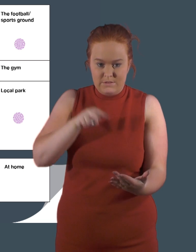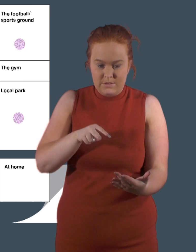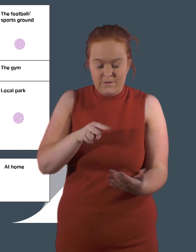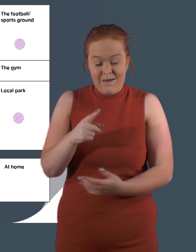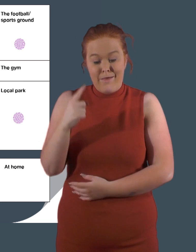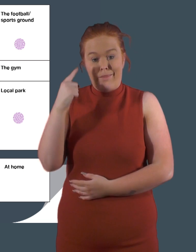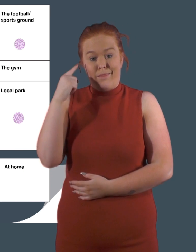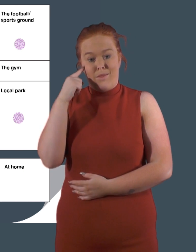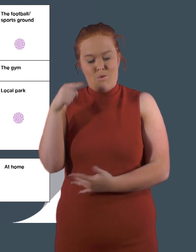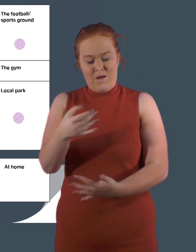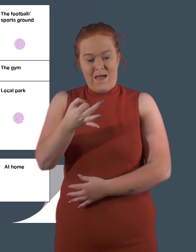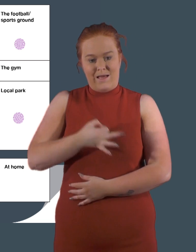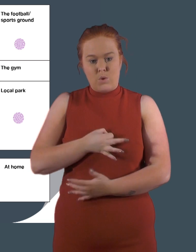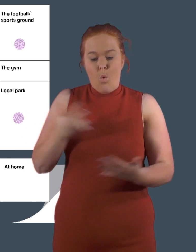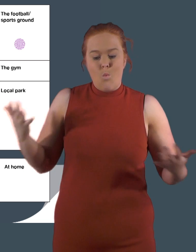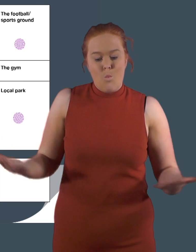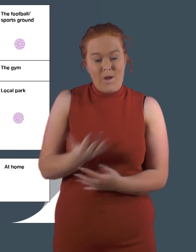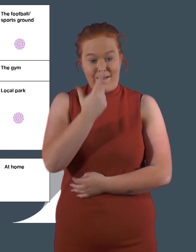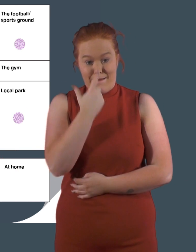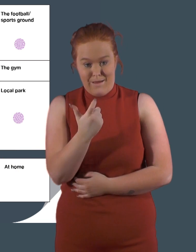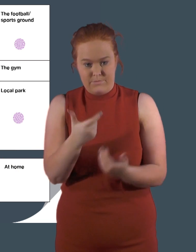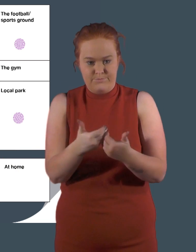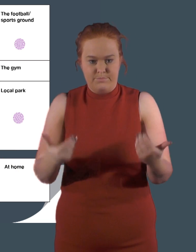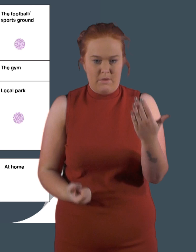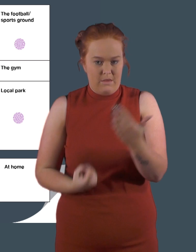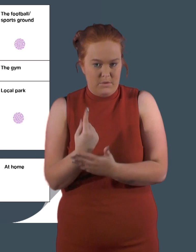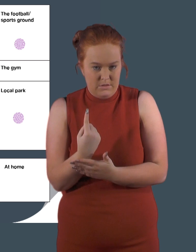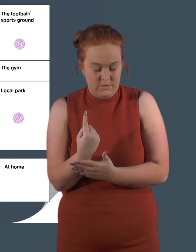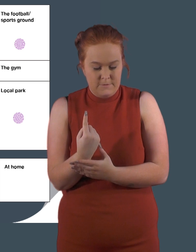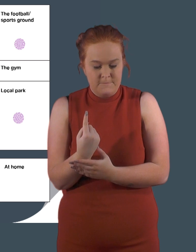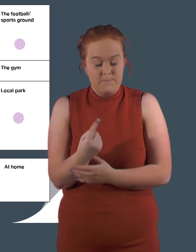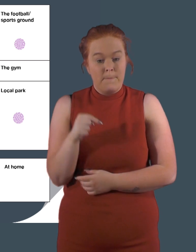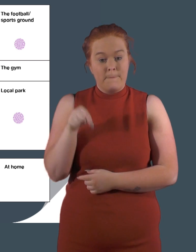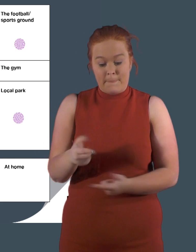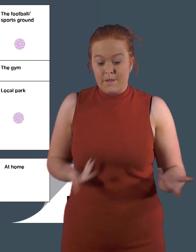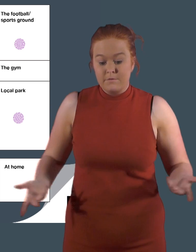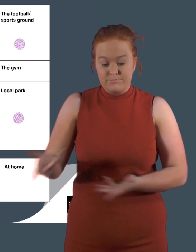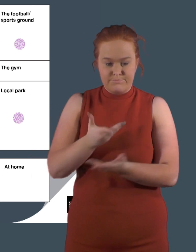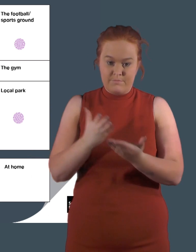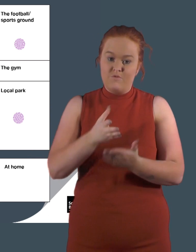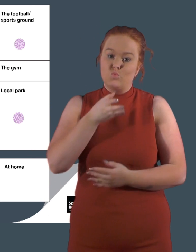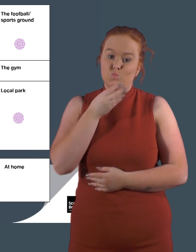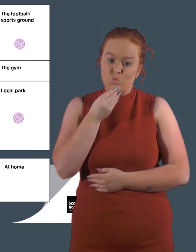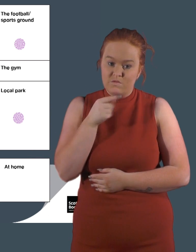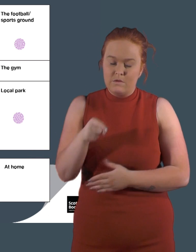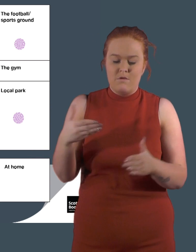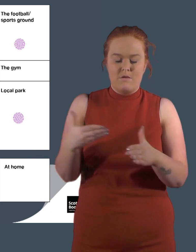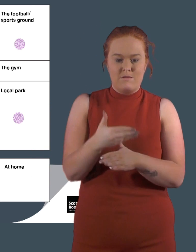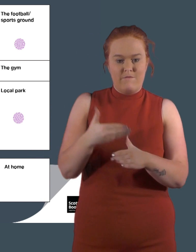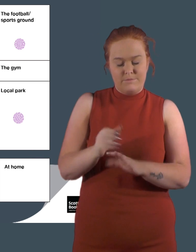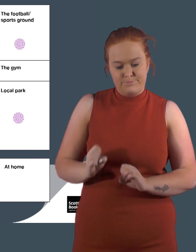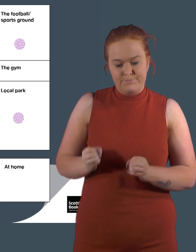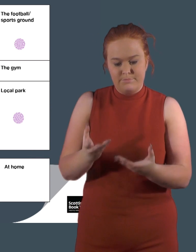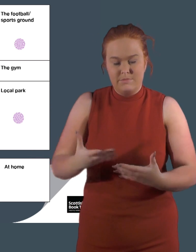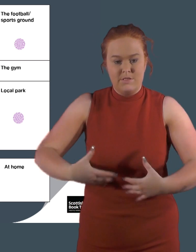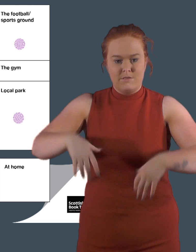less dots. This also means that if a learner is given this map activity and makes no marks on the sheet at all, that's